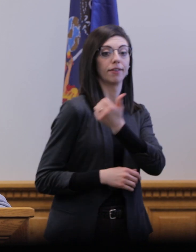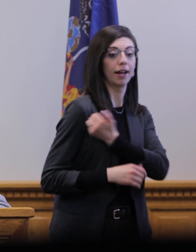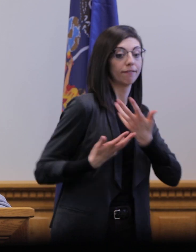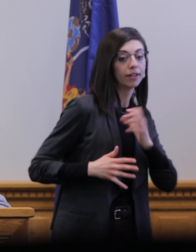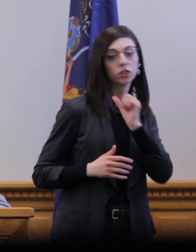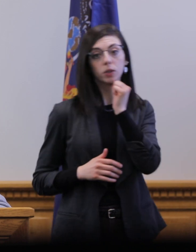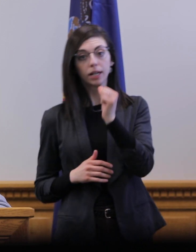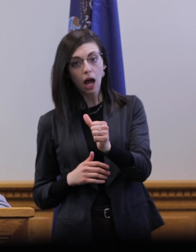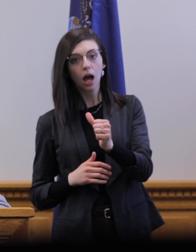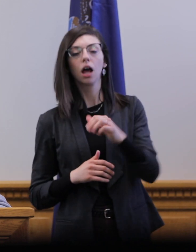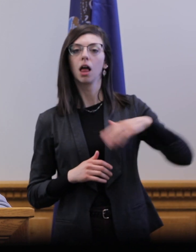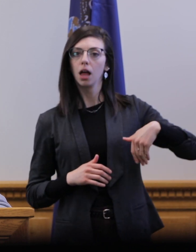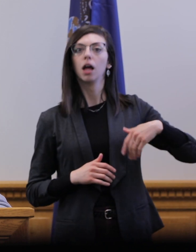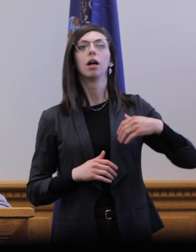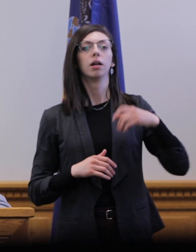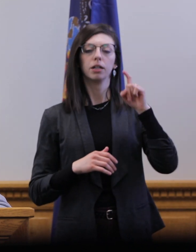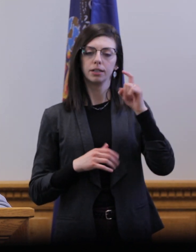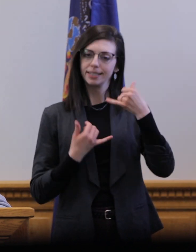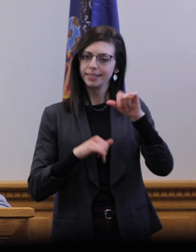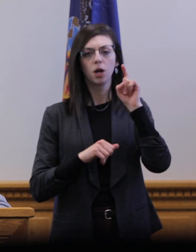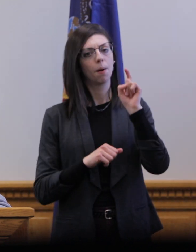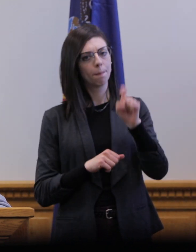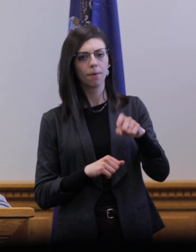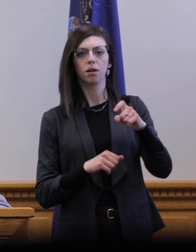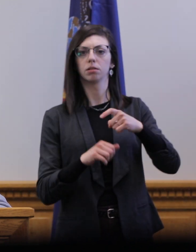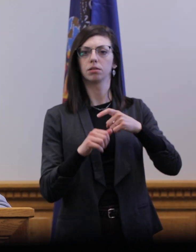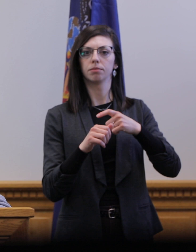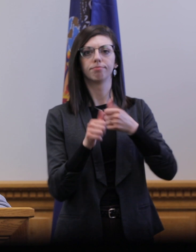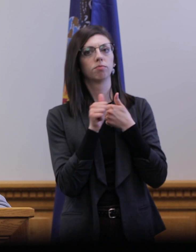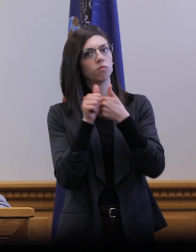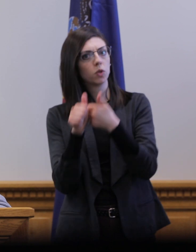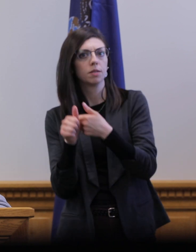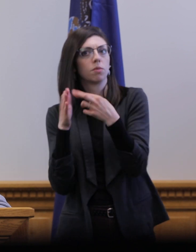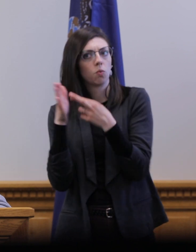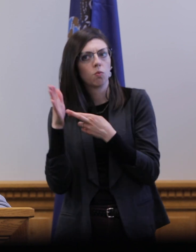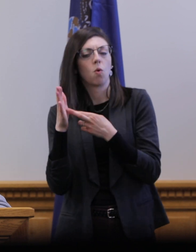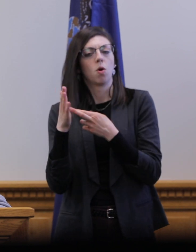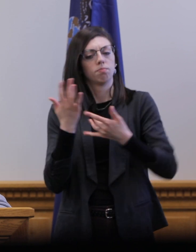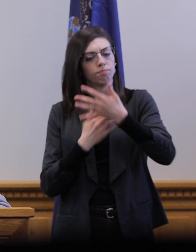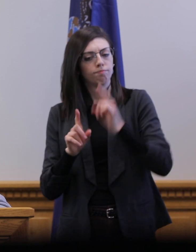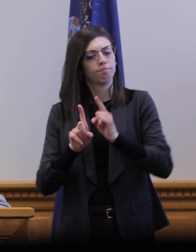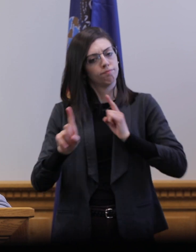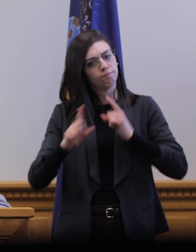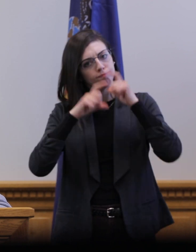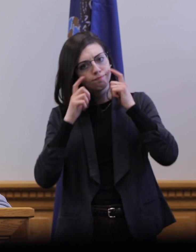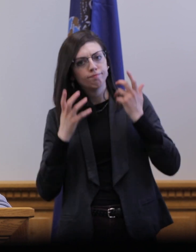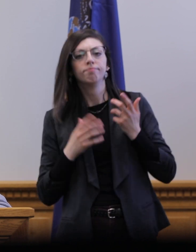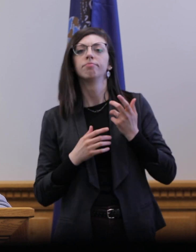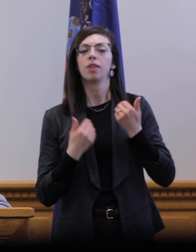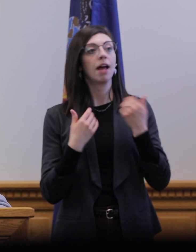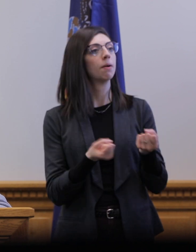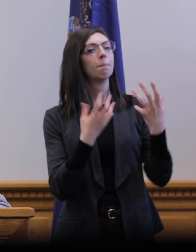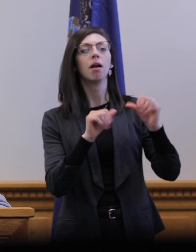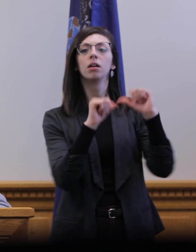to continue to be proactive and responsible about preventing the spread of the virus. There are many